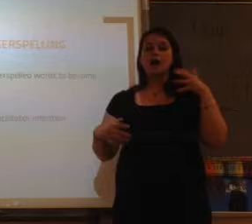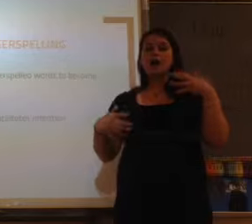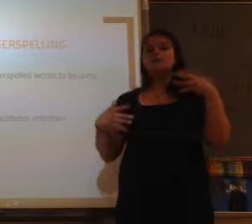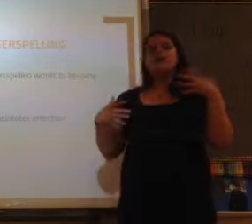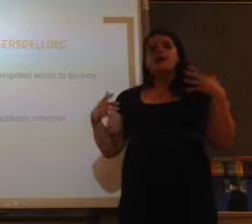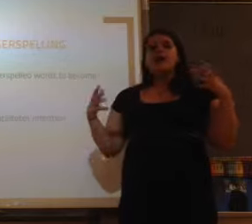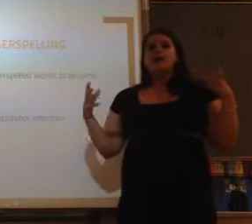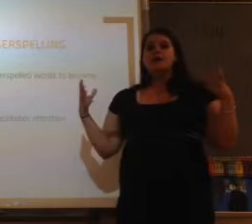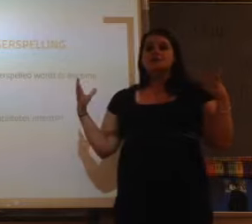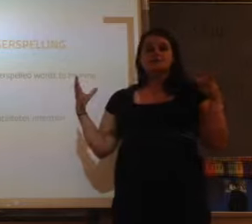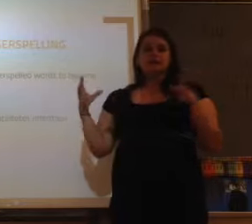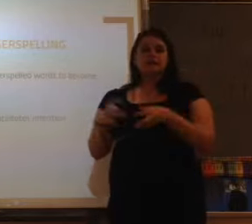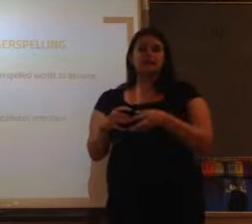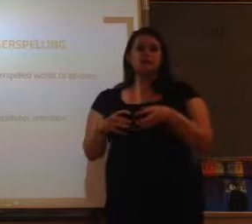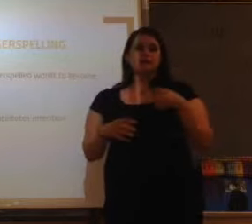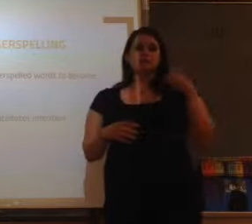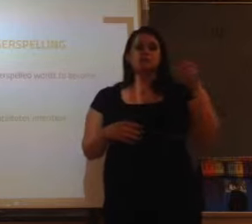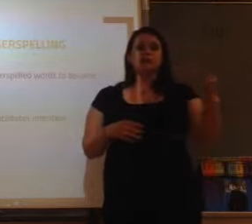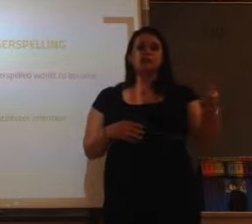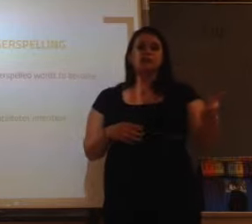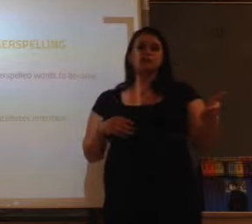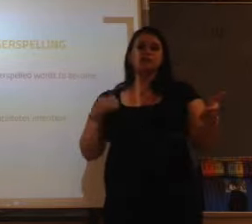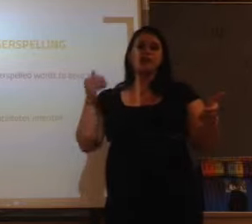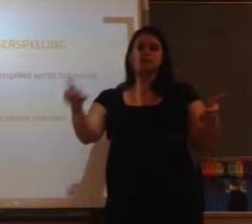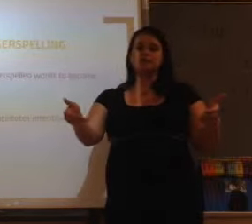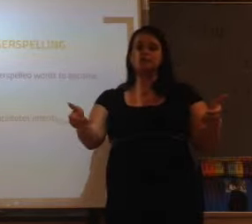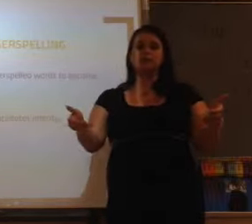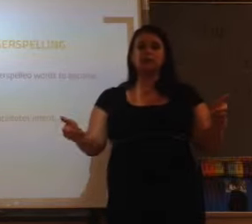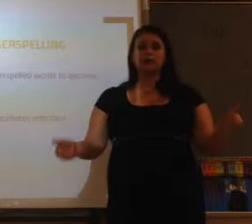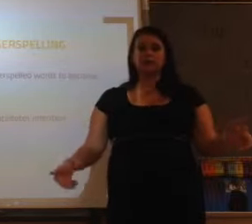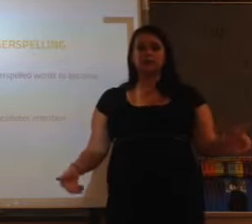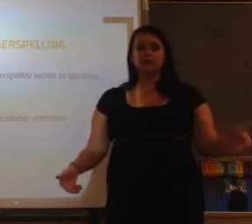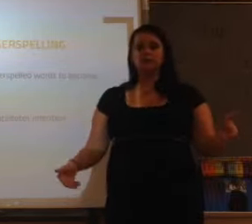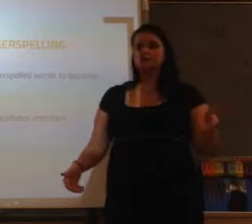of how to make that connection between the letters you have and seeing the word in print.